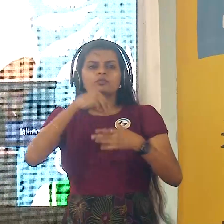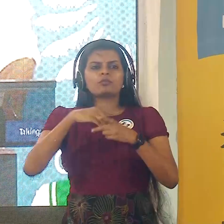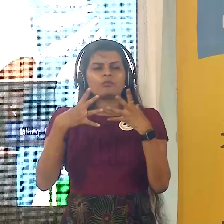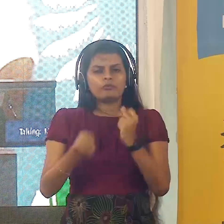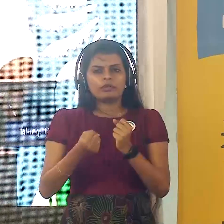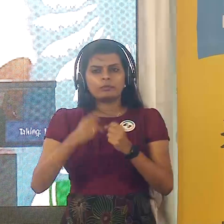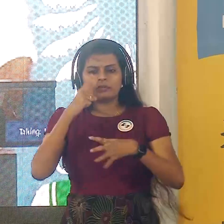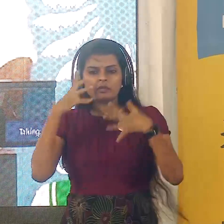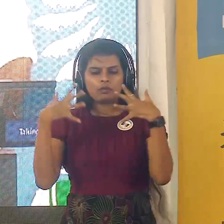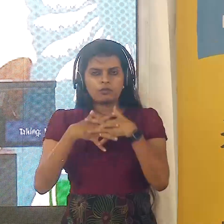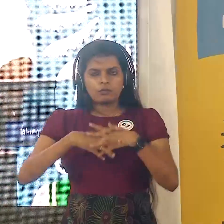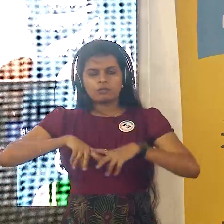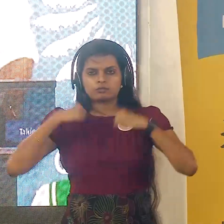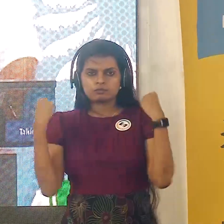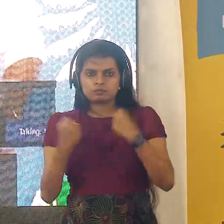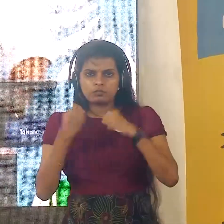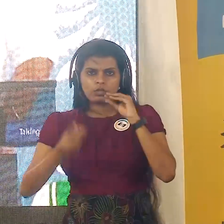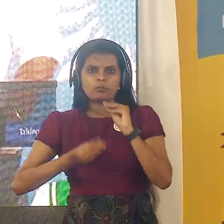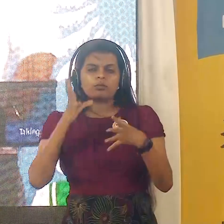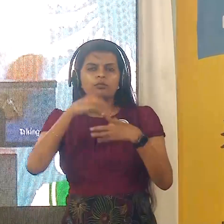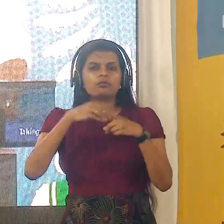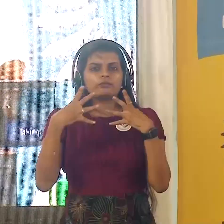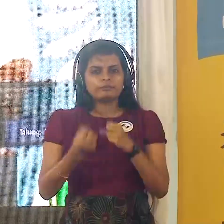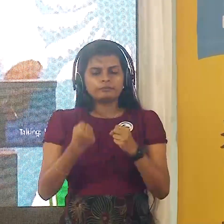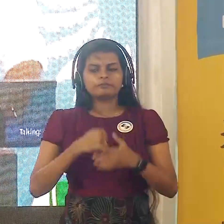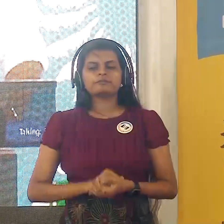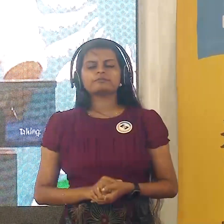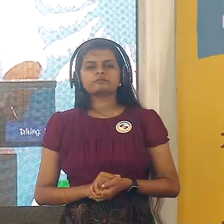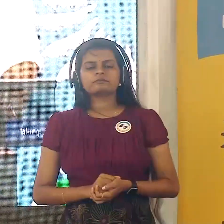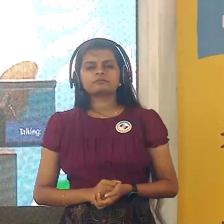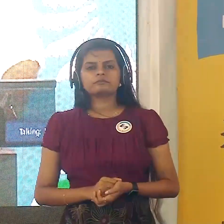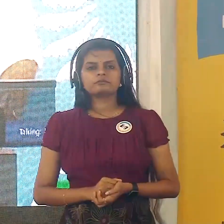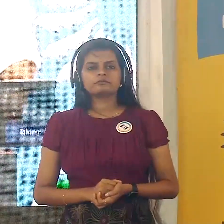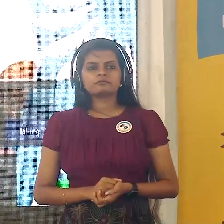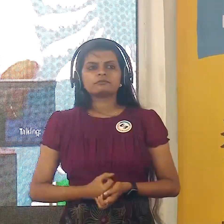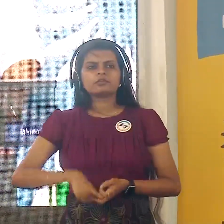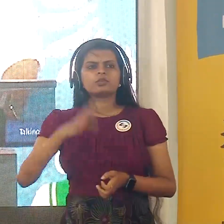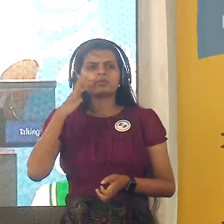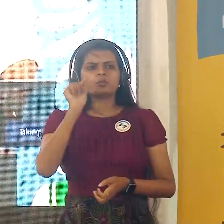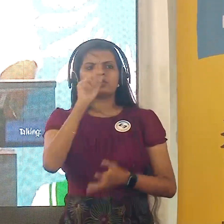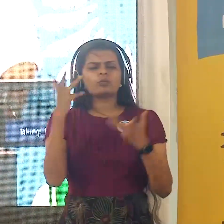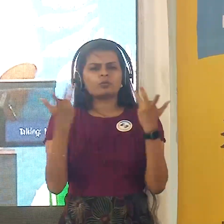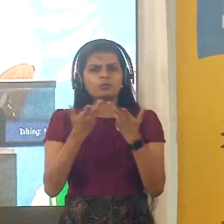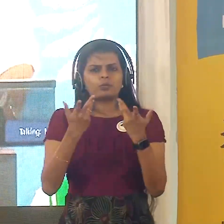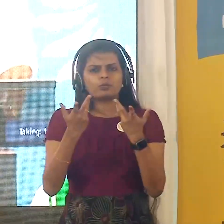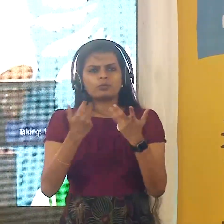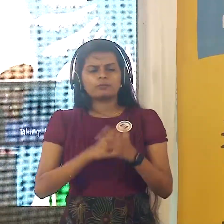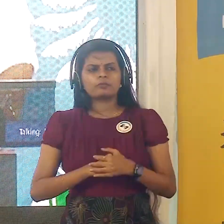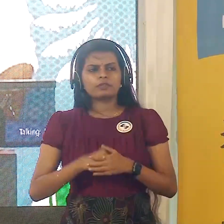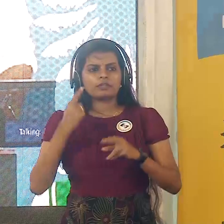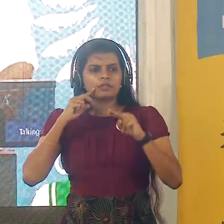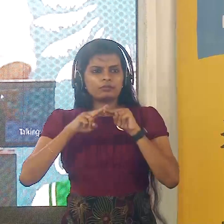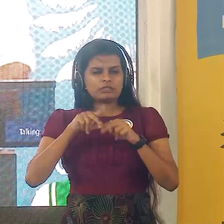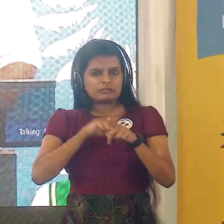women in productive activities. So that is, the point that I make here is that if a